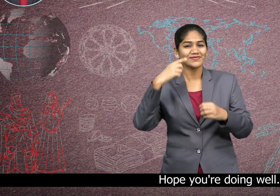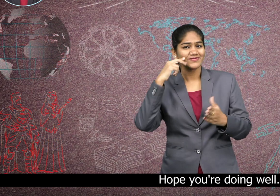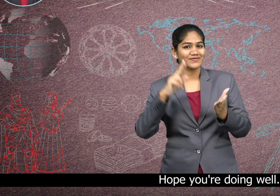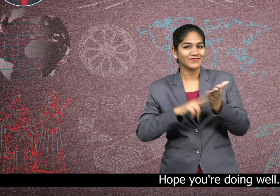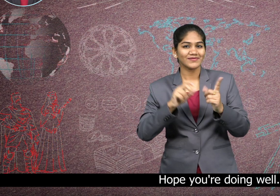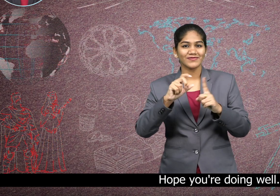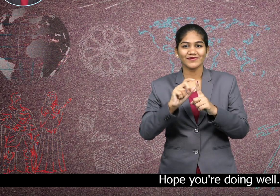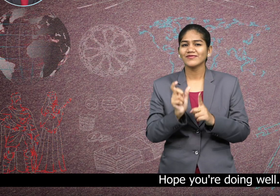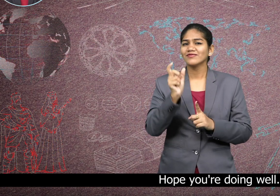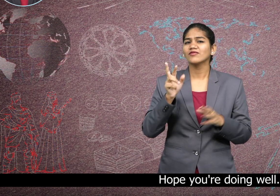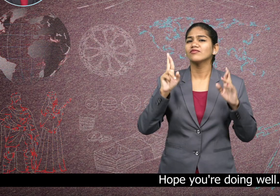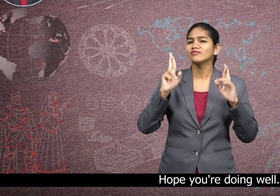doing well.